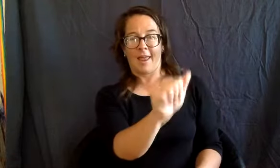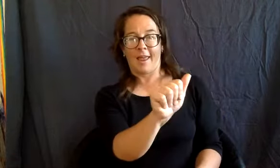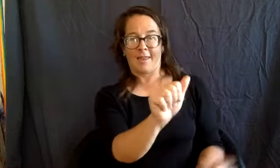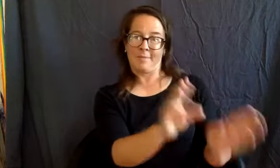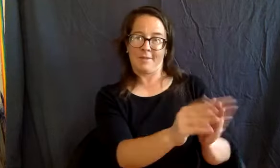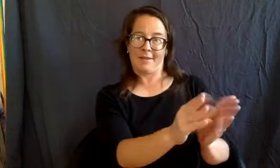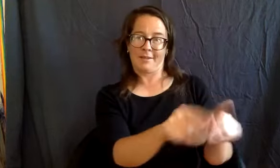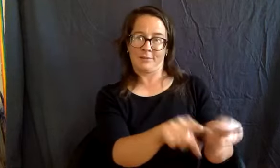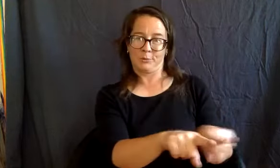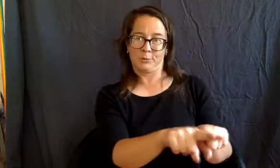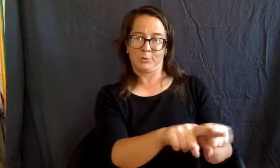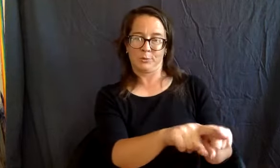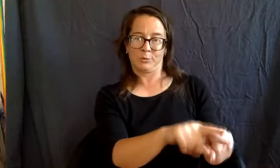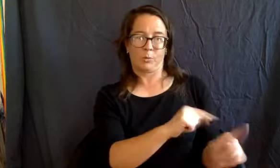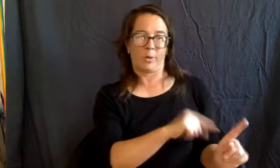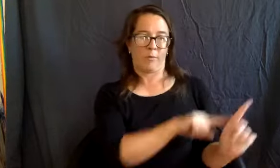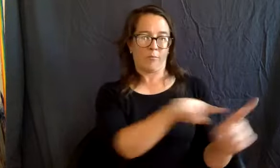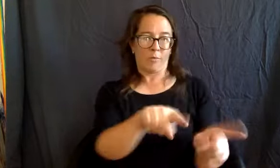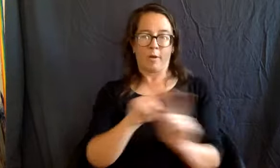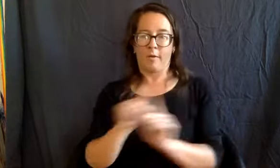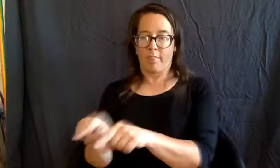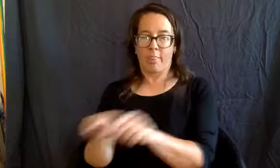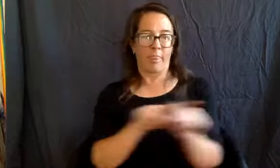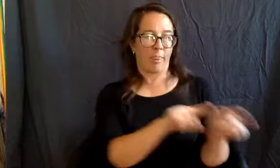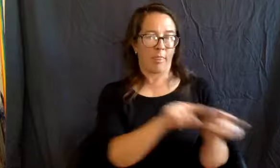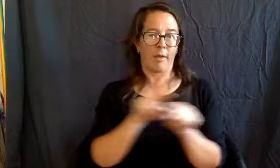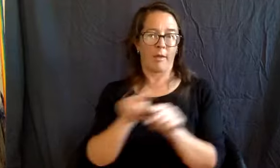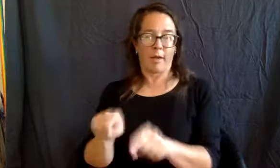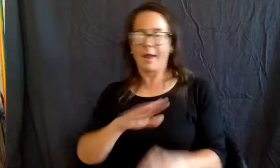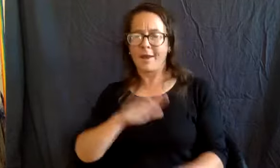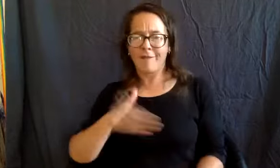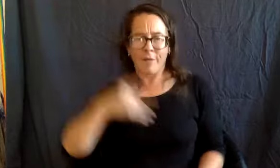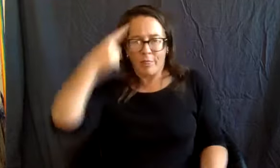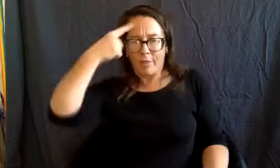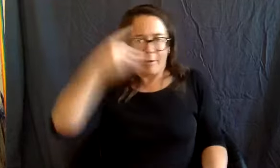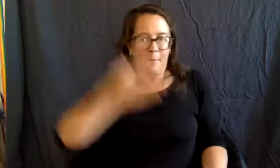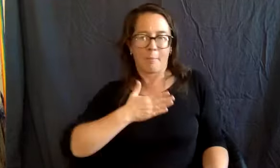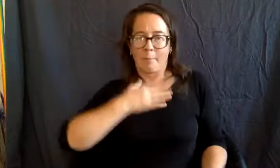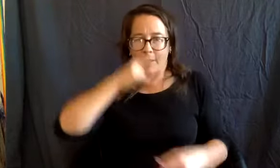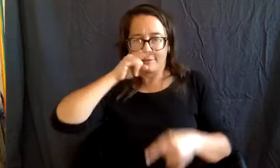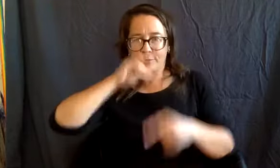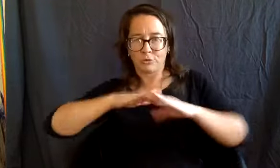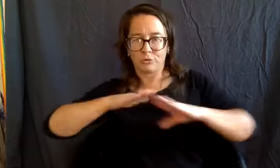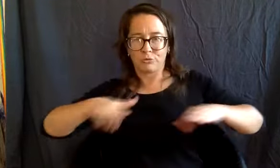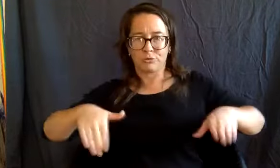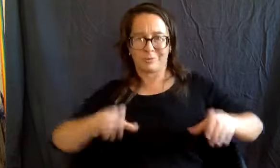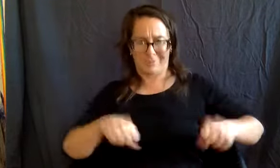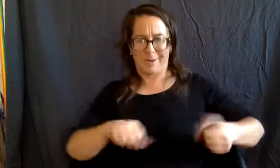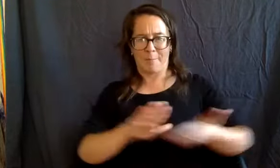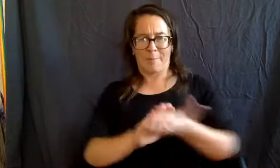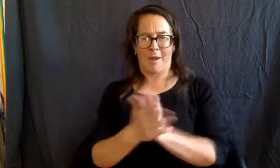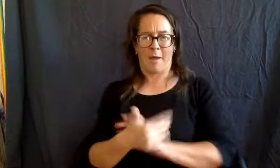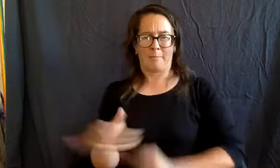really didn't have any remembrances of his dad's drinking and that, his dad was in AA and I was in Al-Anon and he was going with